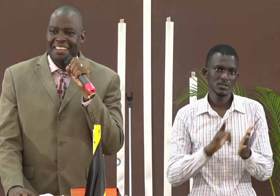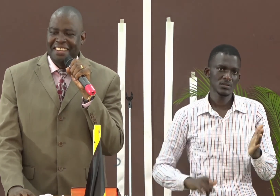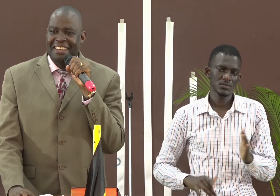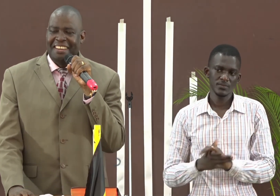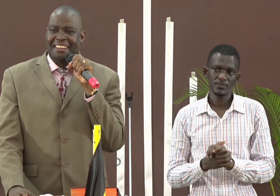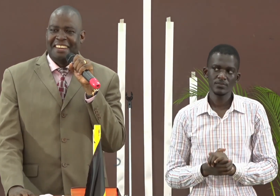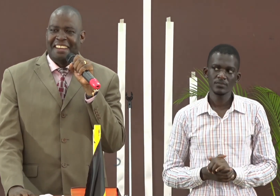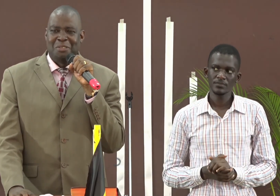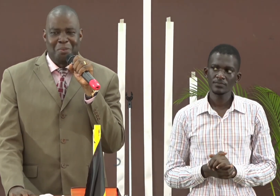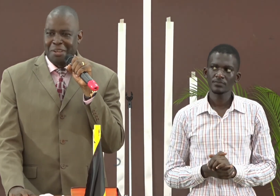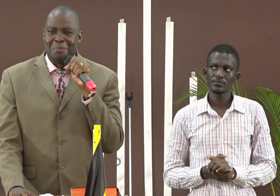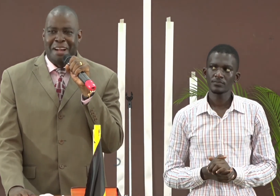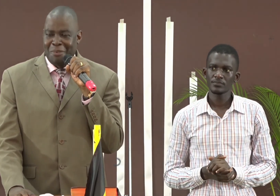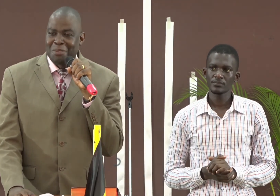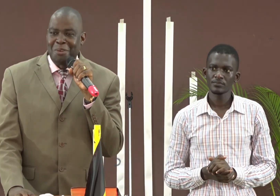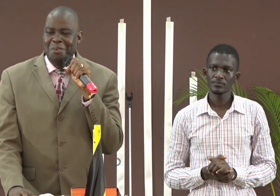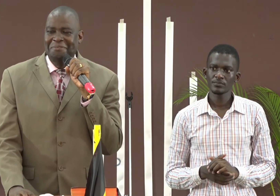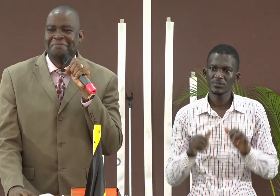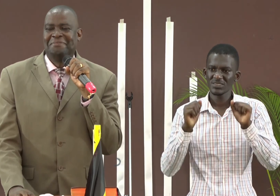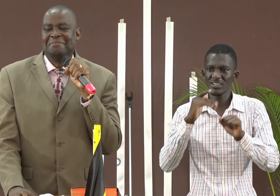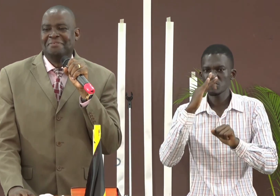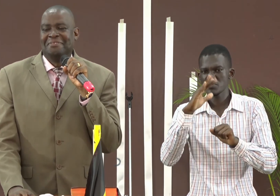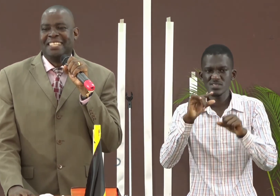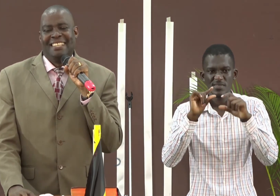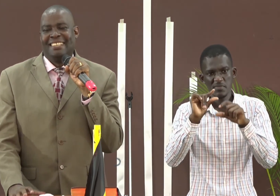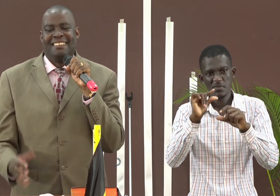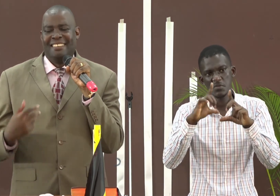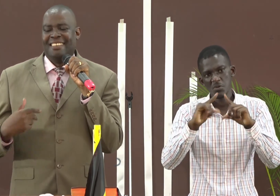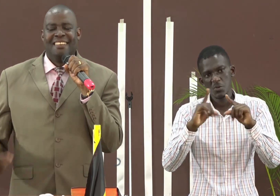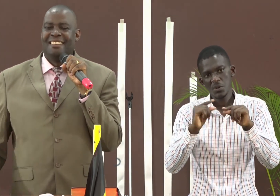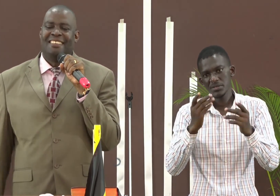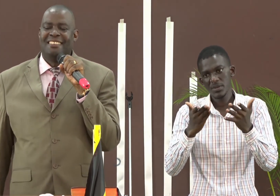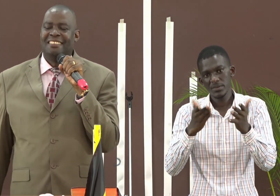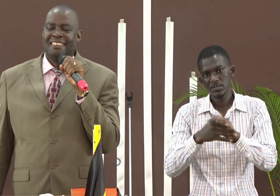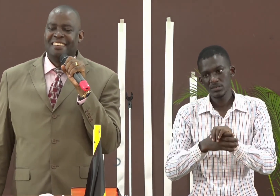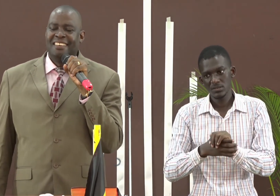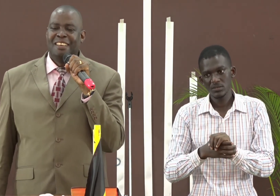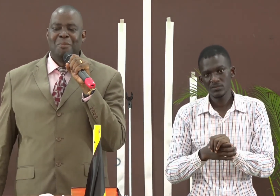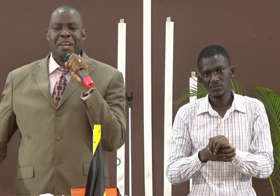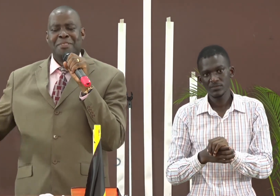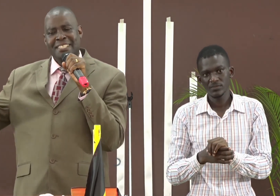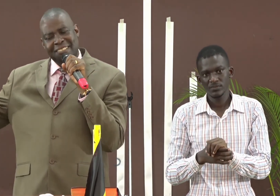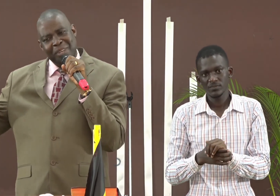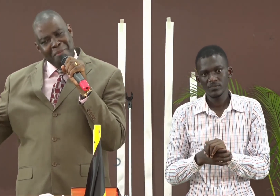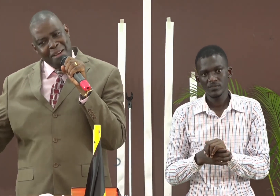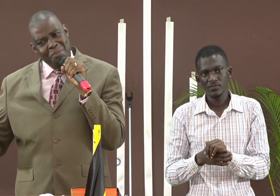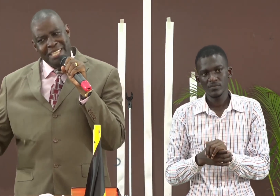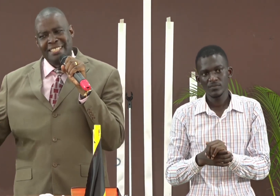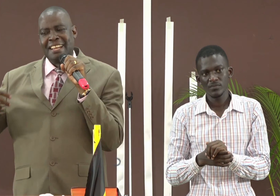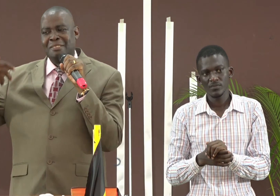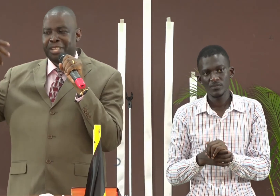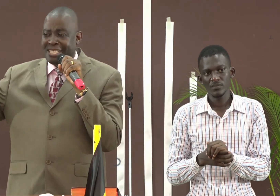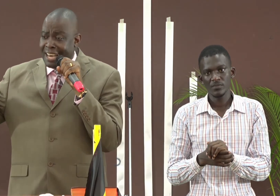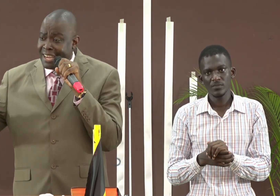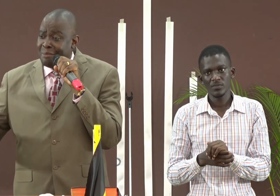God is good. There may be a few words that we speak. Omulabirizi mukama amuwa